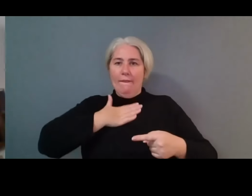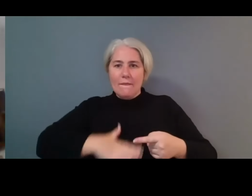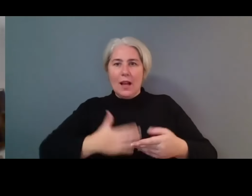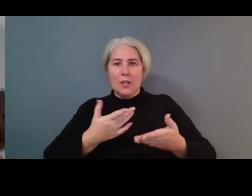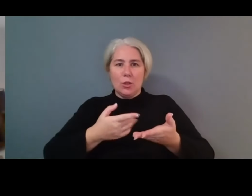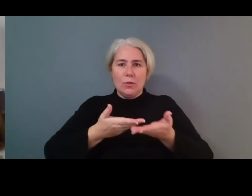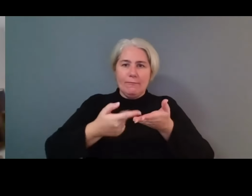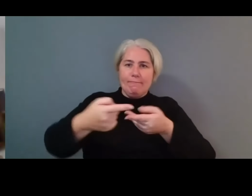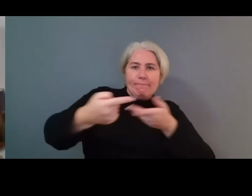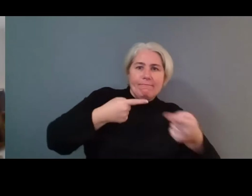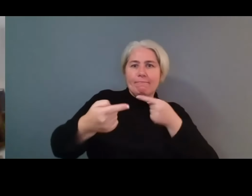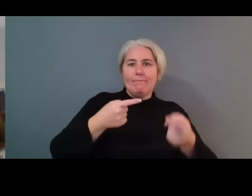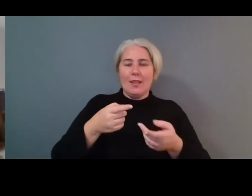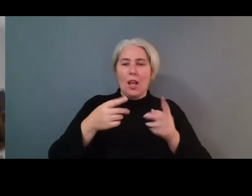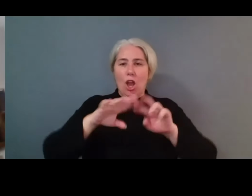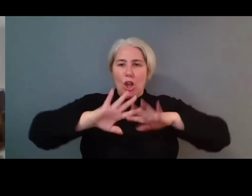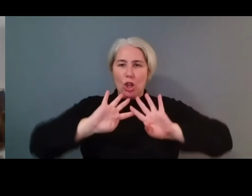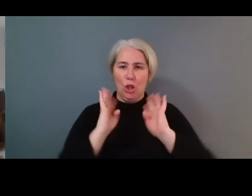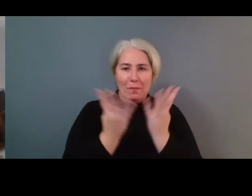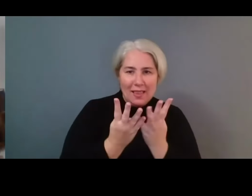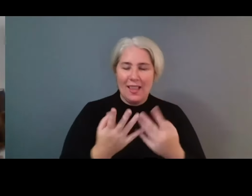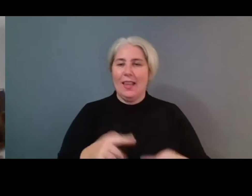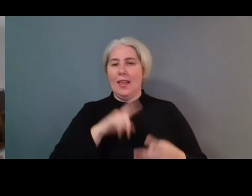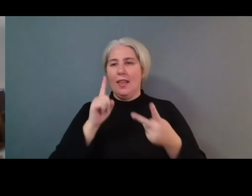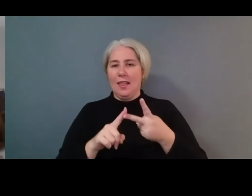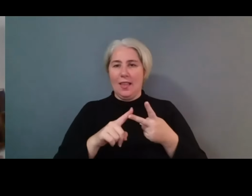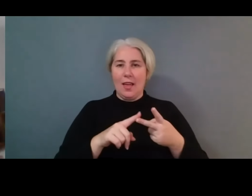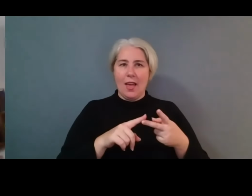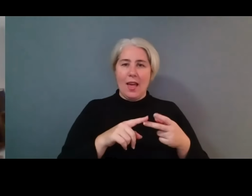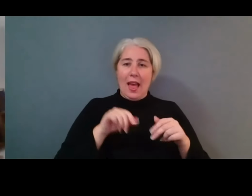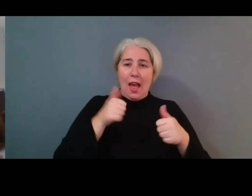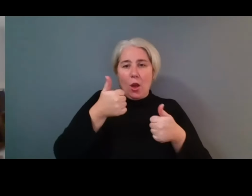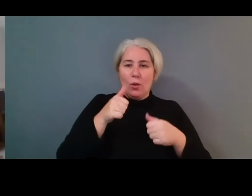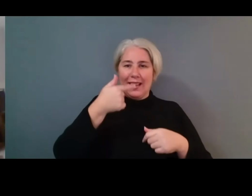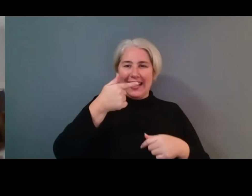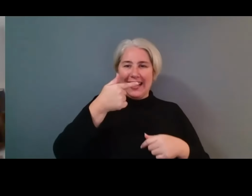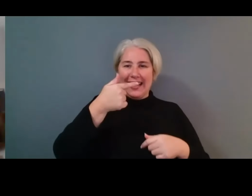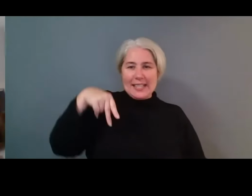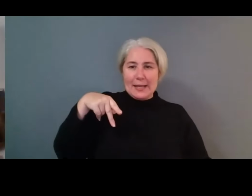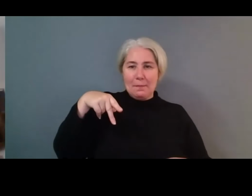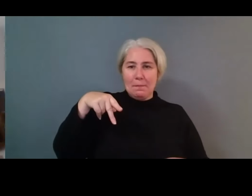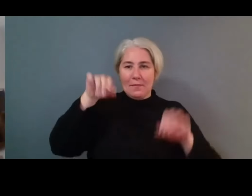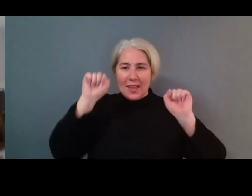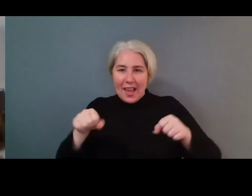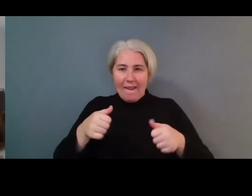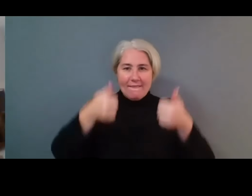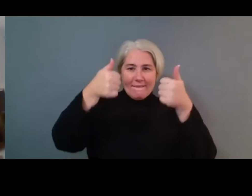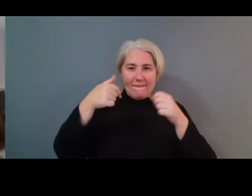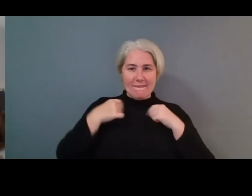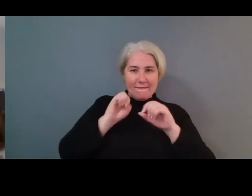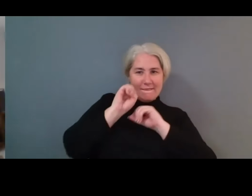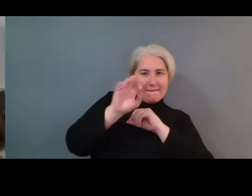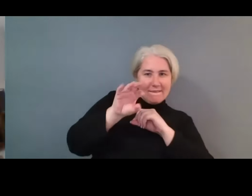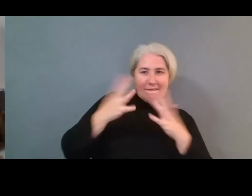you do right or wrong. But at this point, I would like to show you a publication, and if the organizers